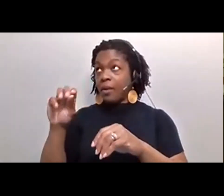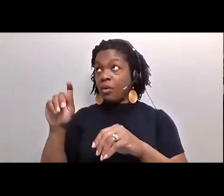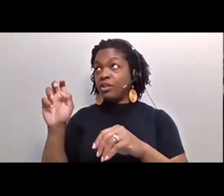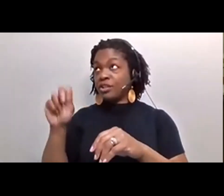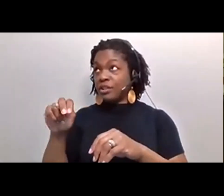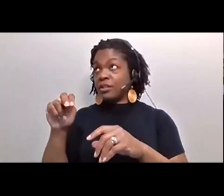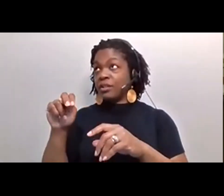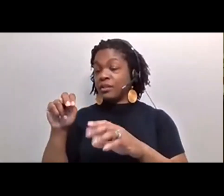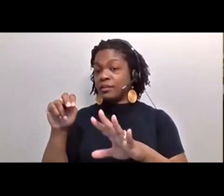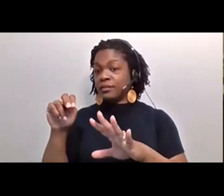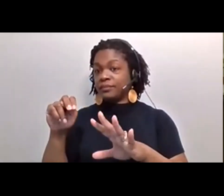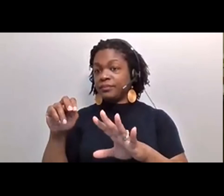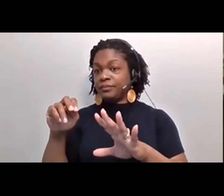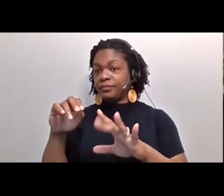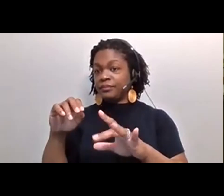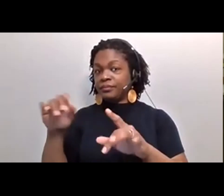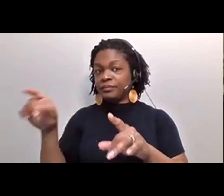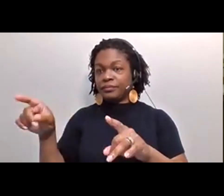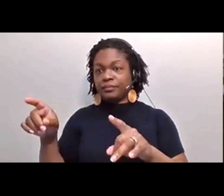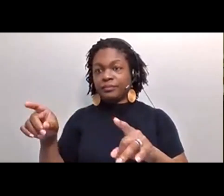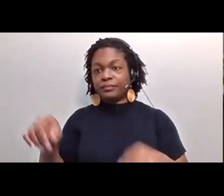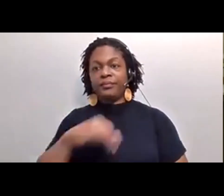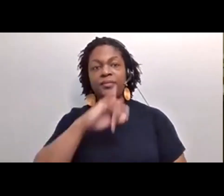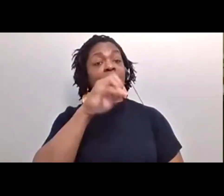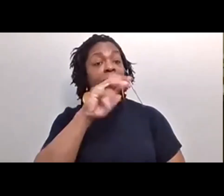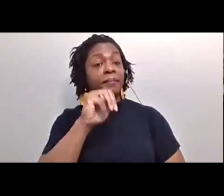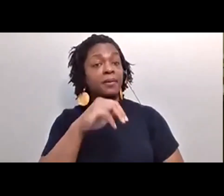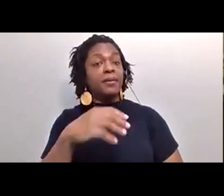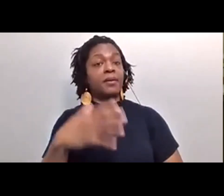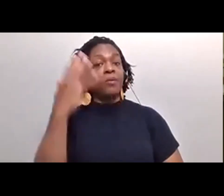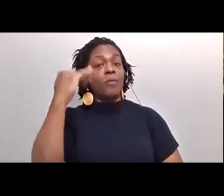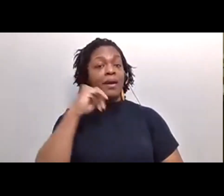sorry. Can I make a suggestion? Why don't we ask for parity? Yeah.